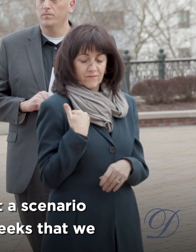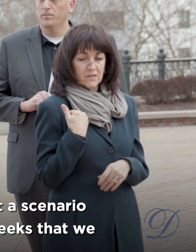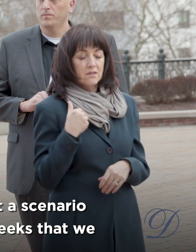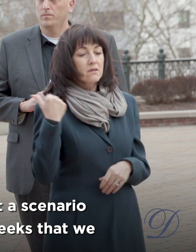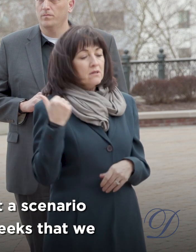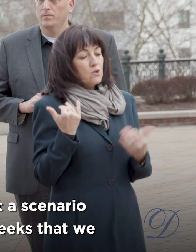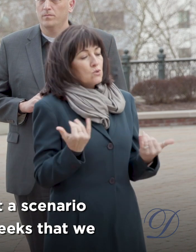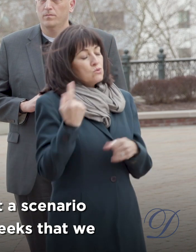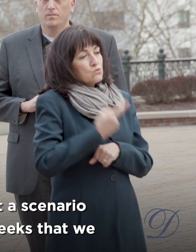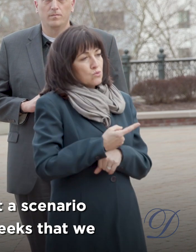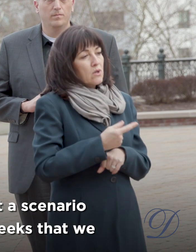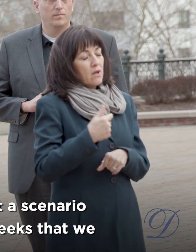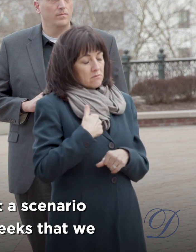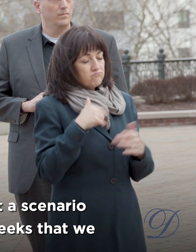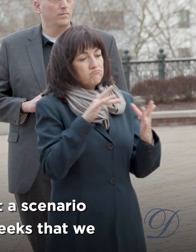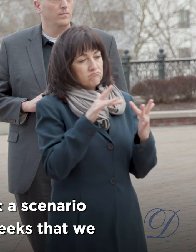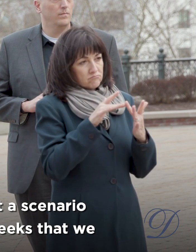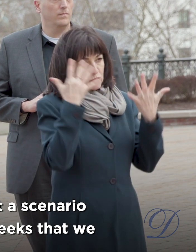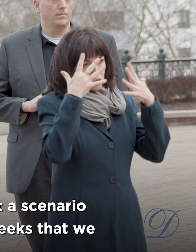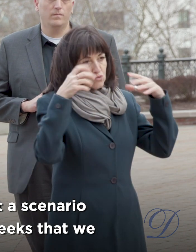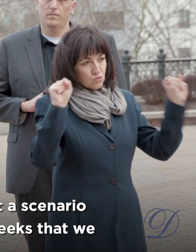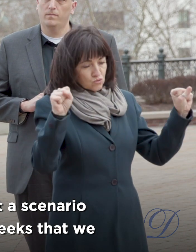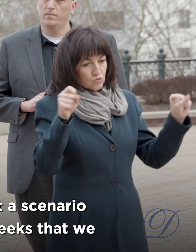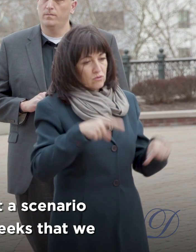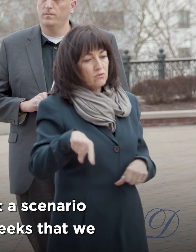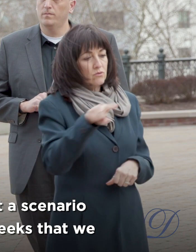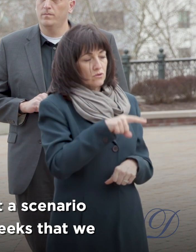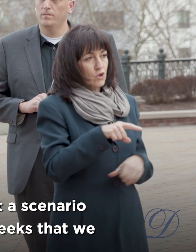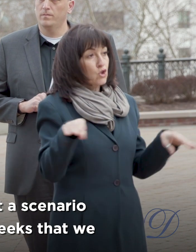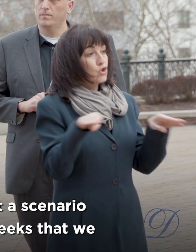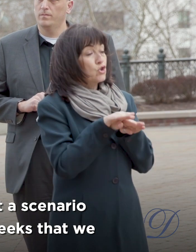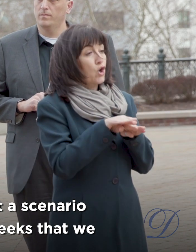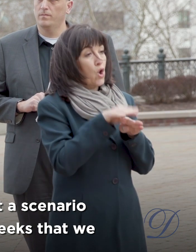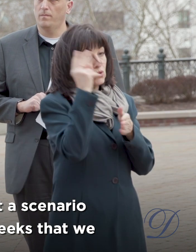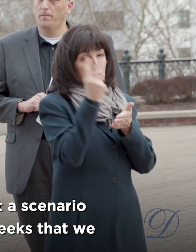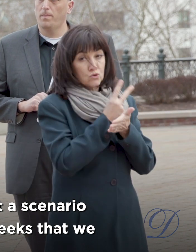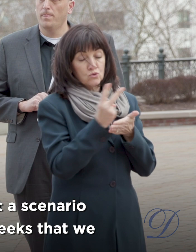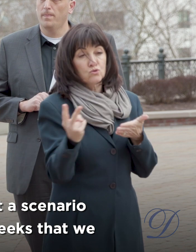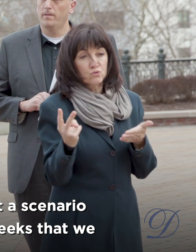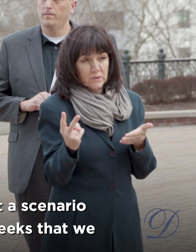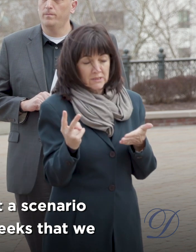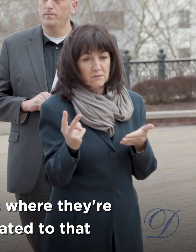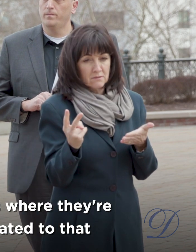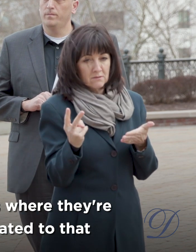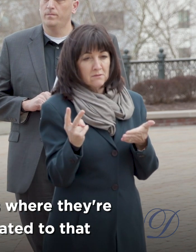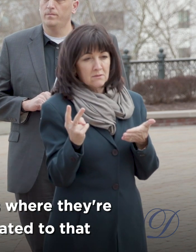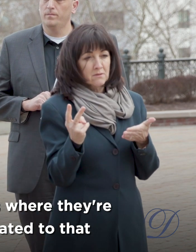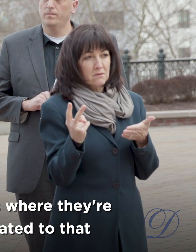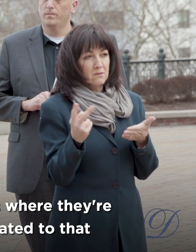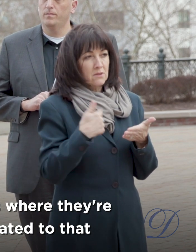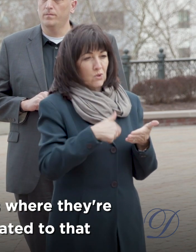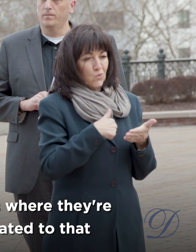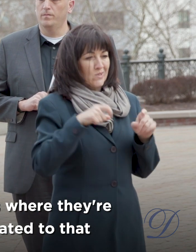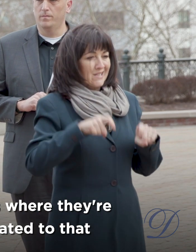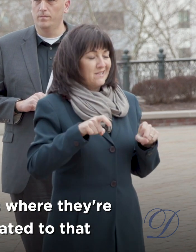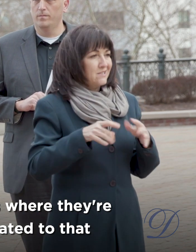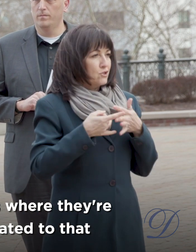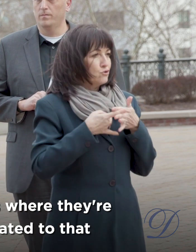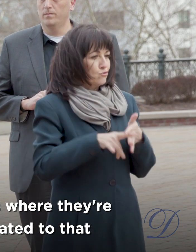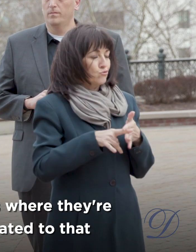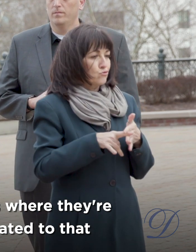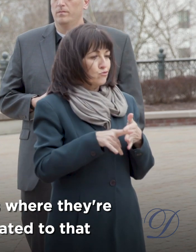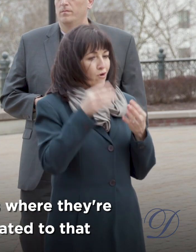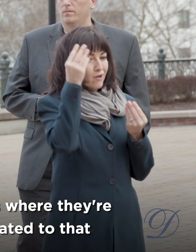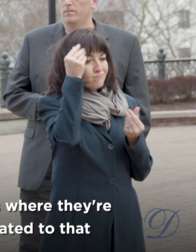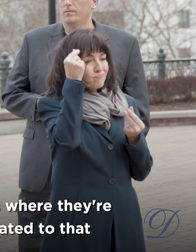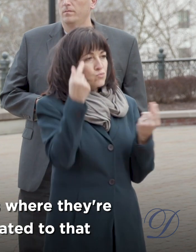today that we were looking at a scenario where they're closed for 2 weeks. That we need to start looking at scenarios where they're